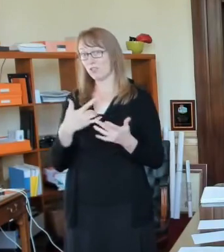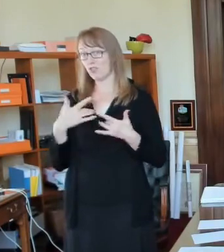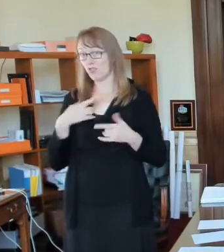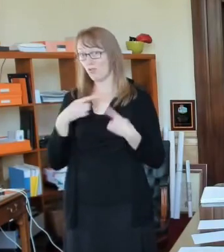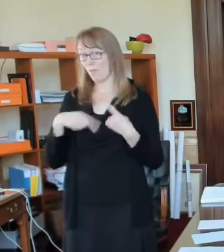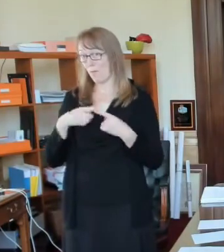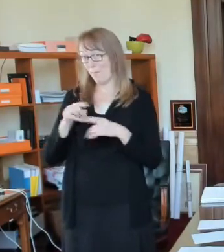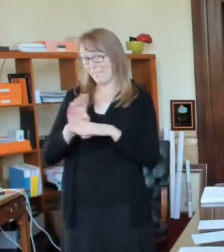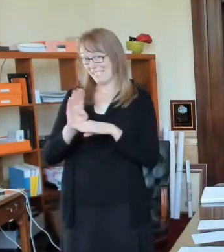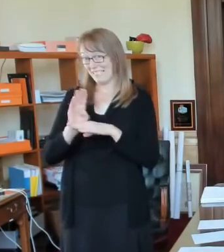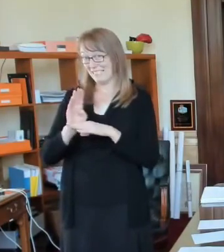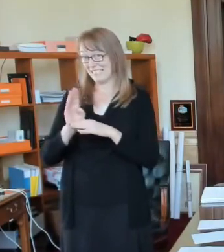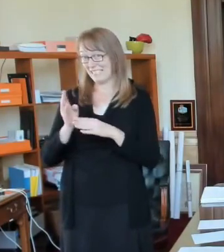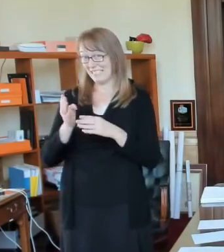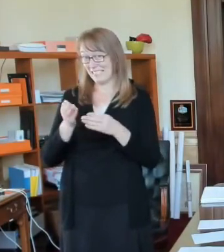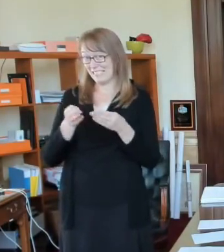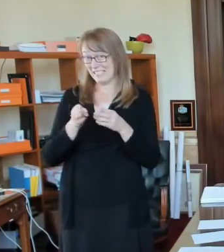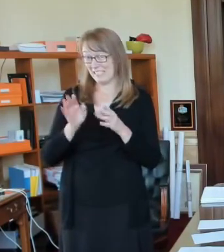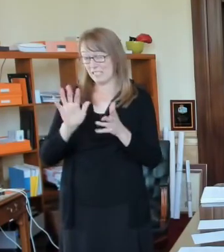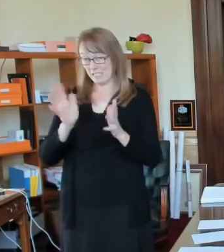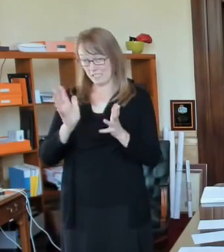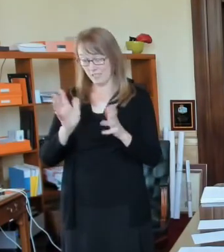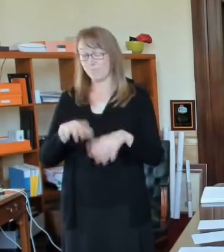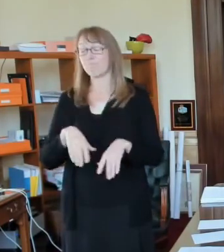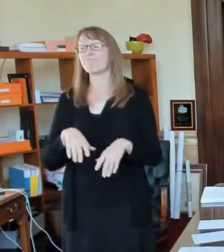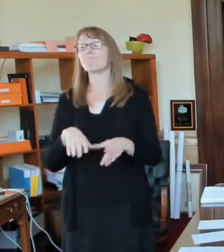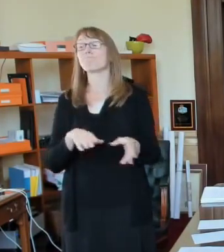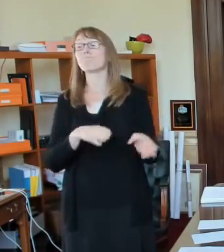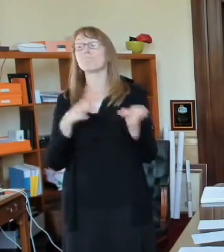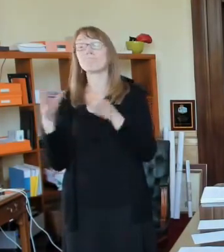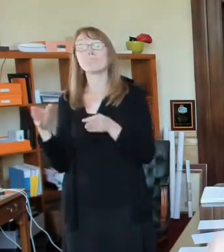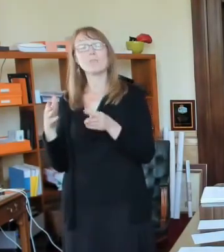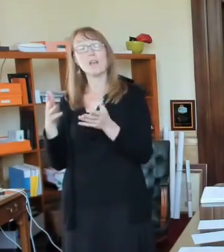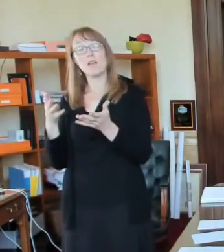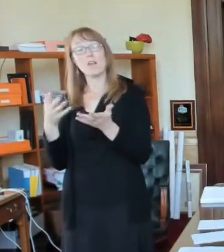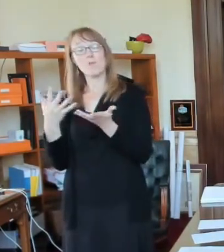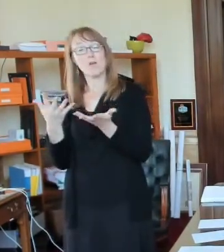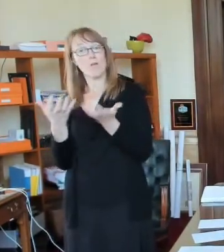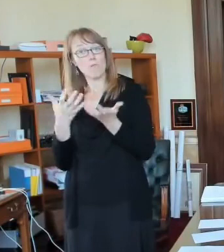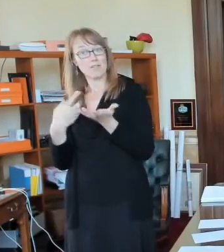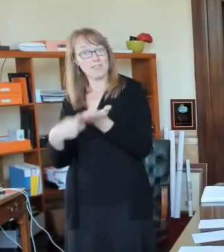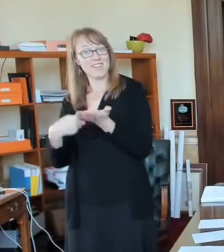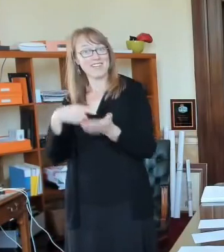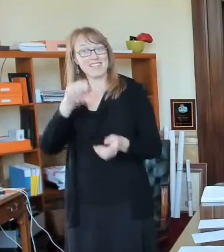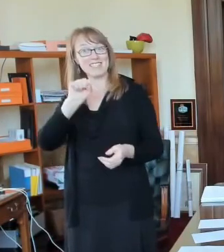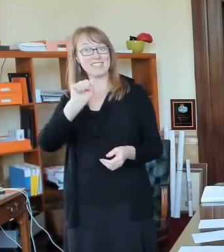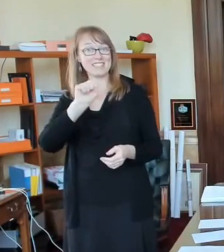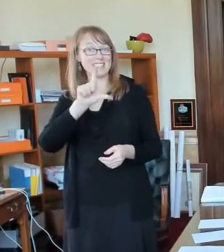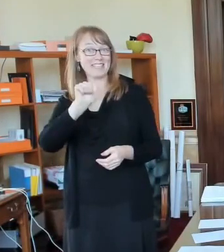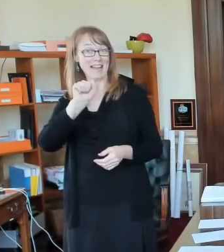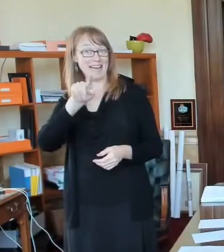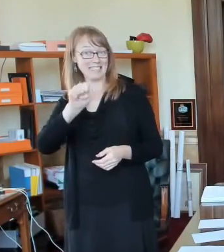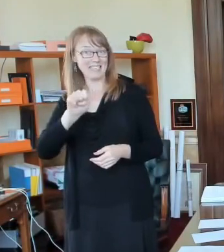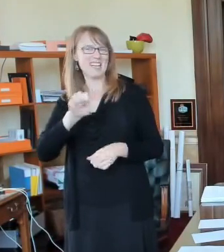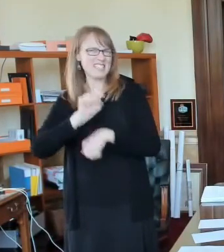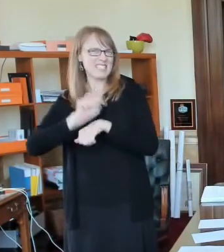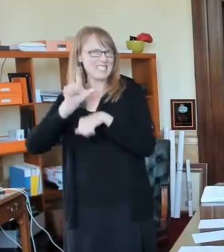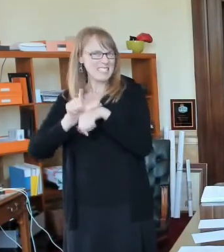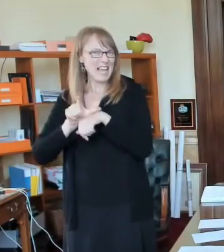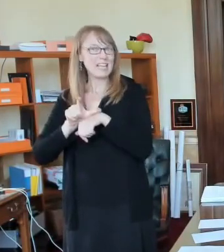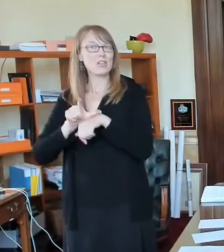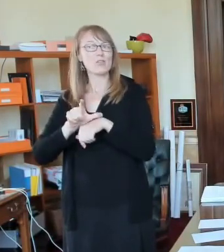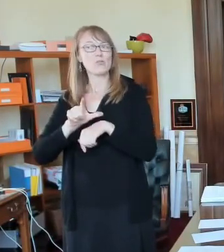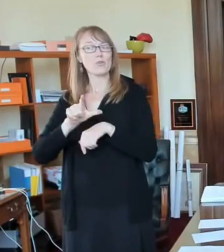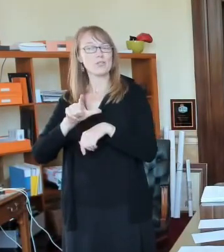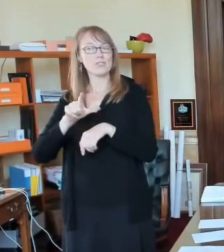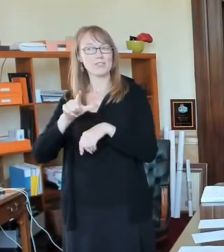Slate, which is St. Louis Agency on Training and Employment. And so Slate today is once